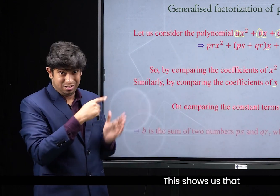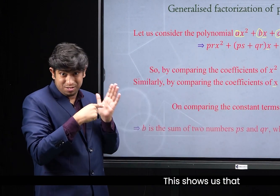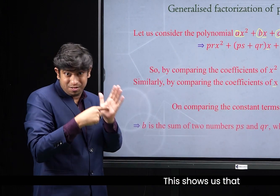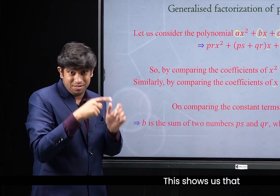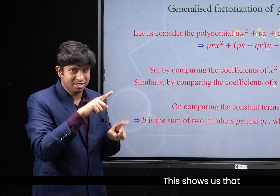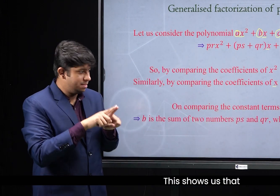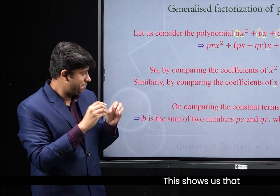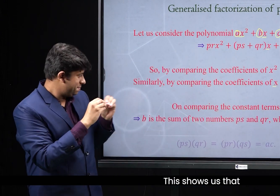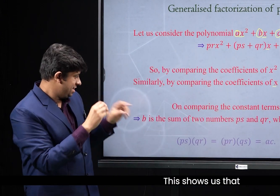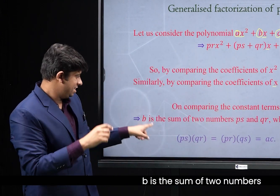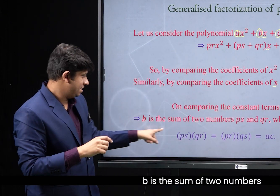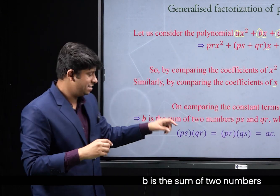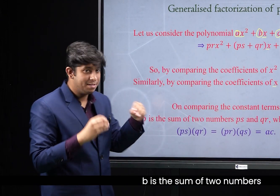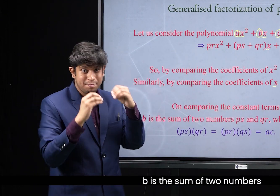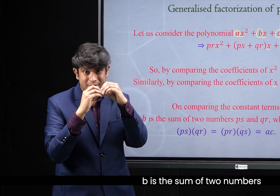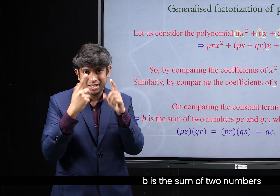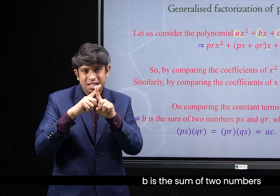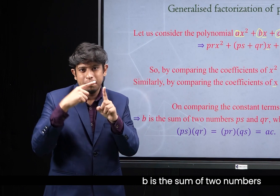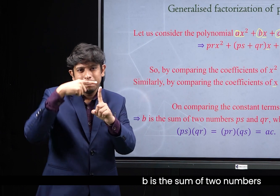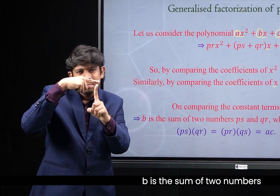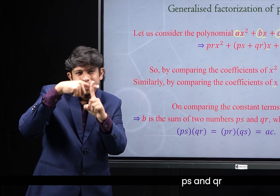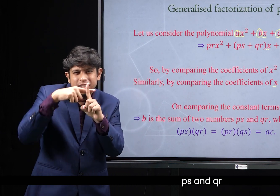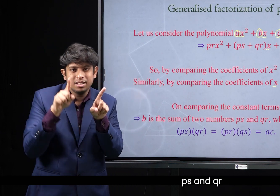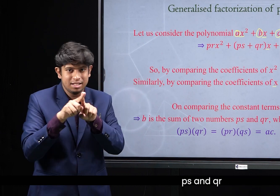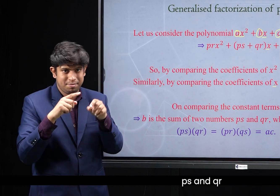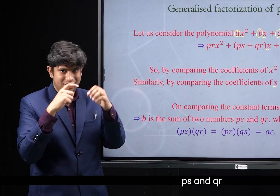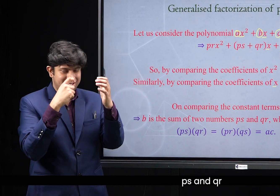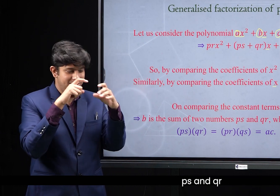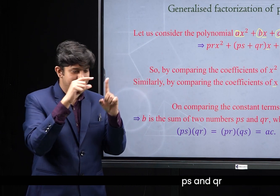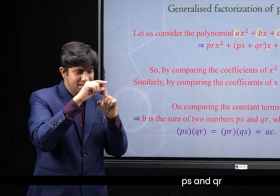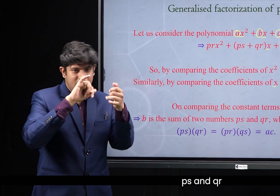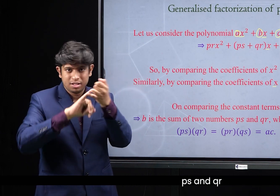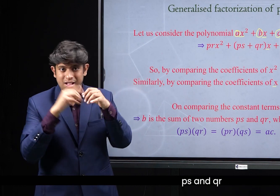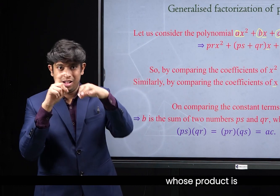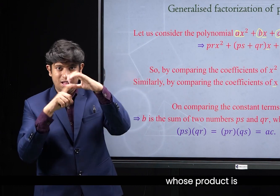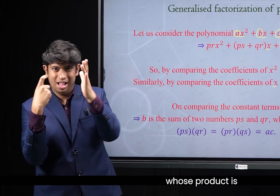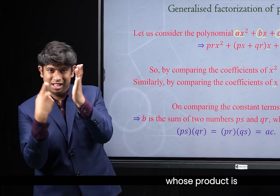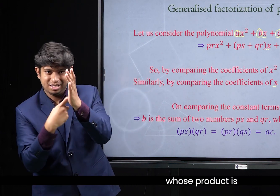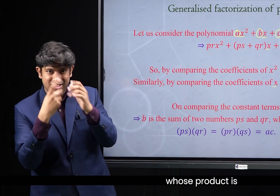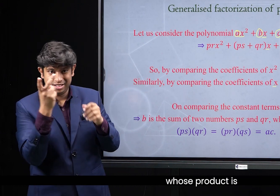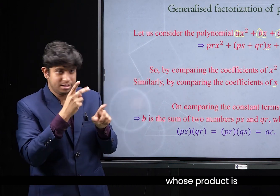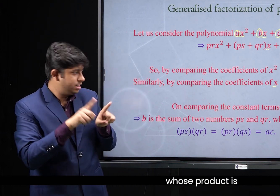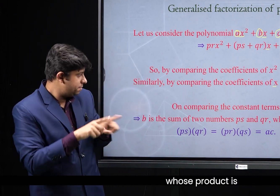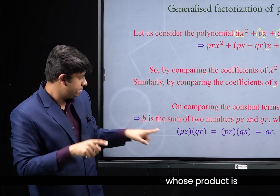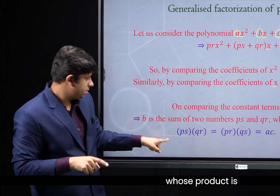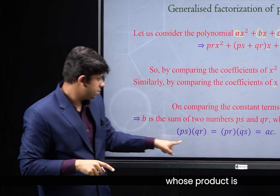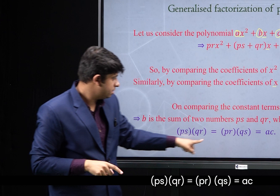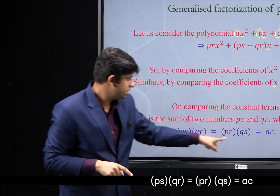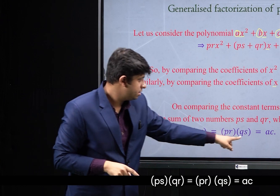This shows us that B is the sum of two numbers, PS and QR, whose product is P into S